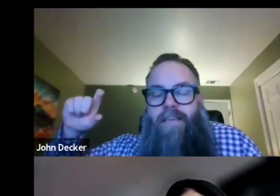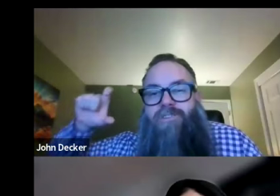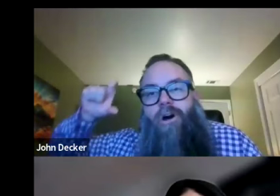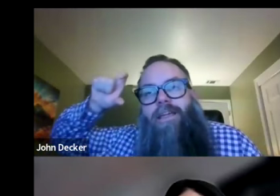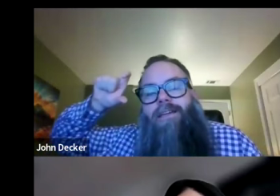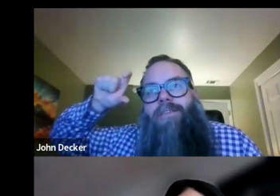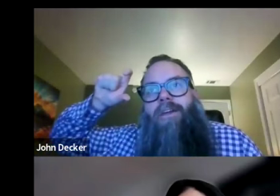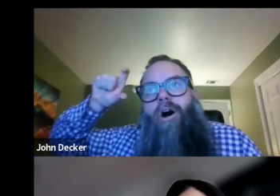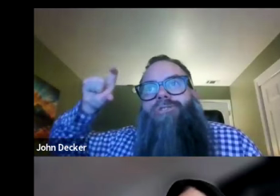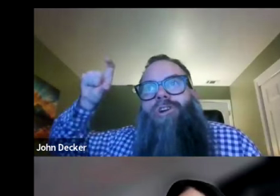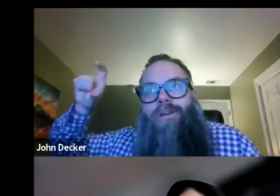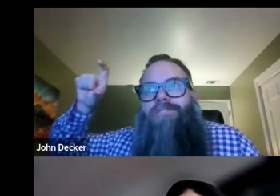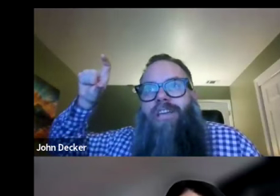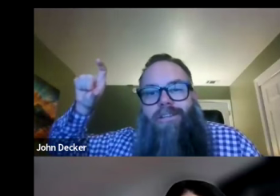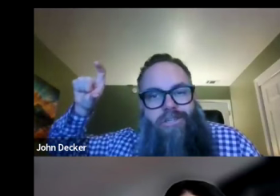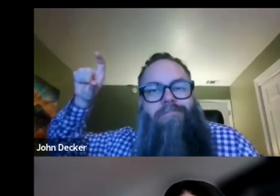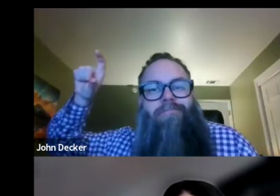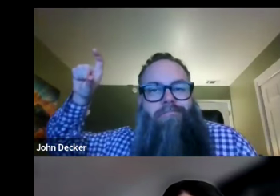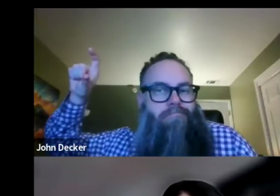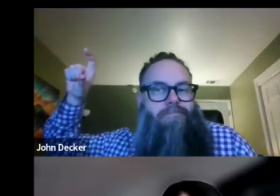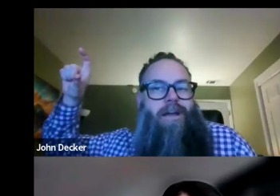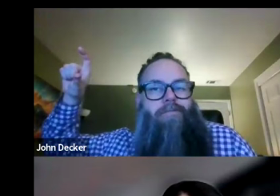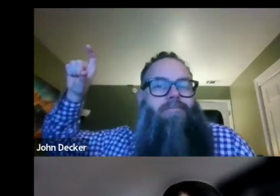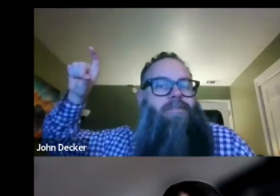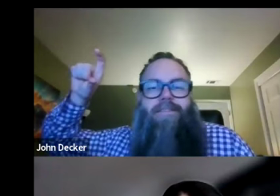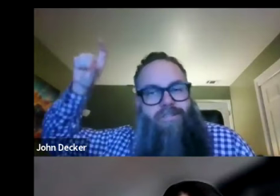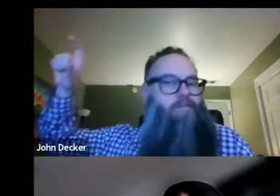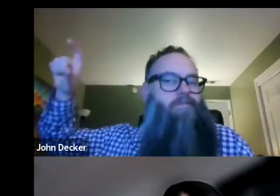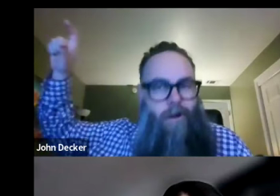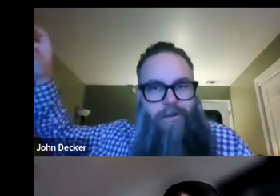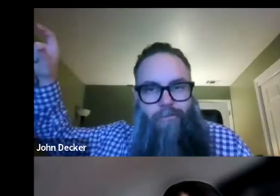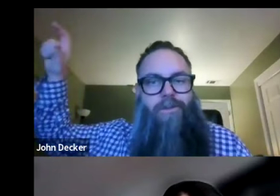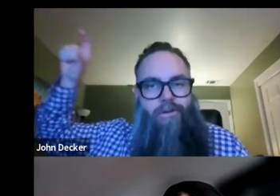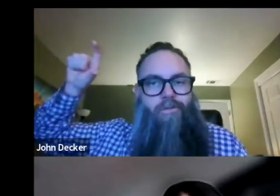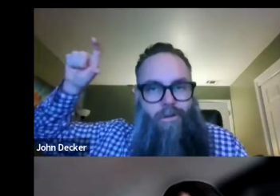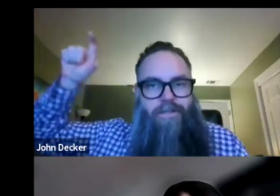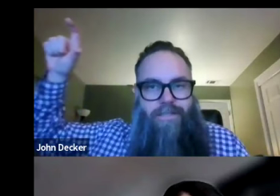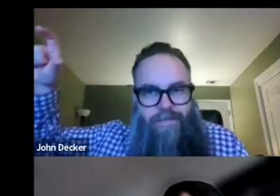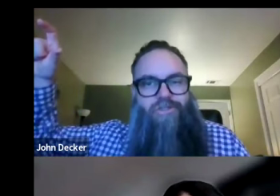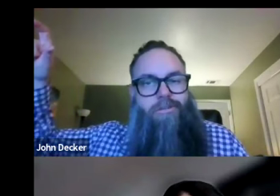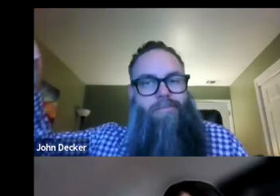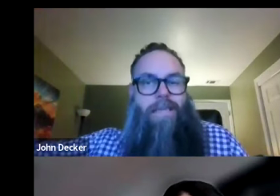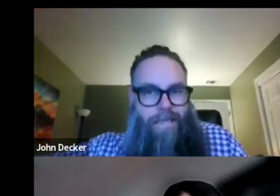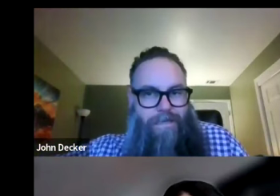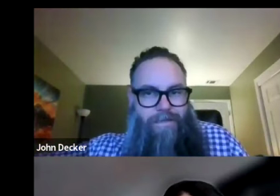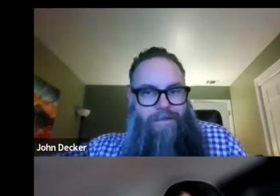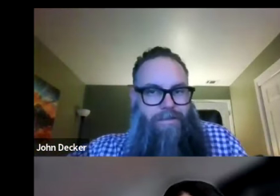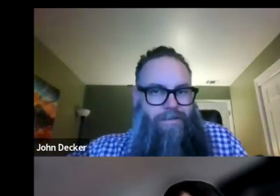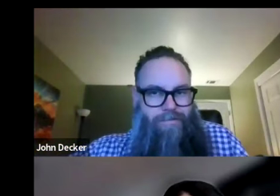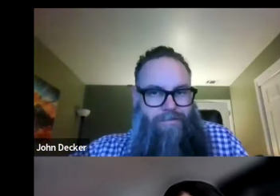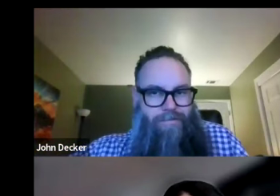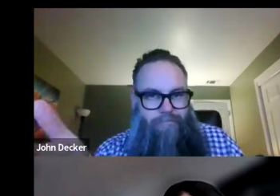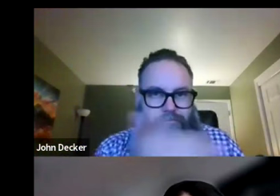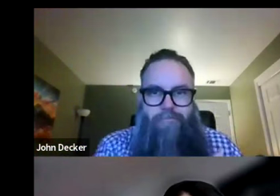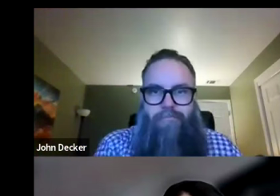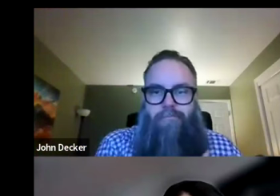10% based on the ongoing changing decision of the department of what your quality incentives should be.